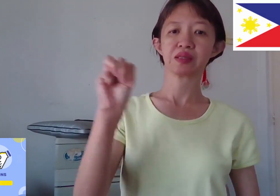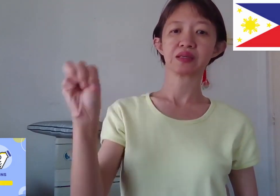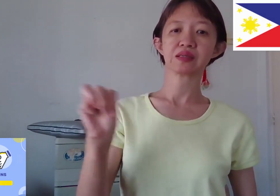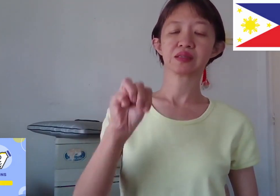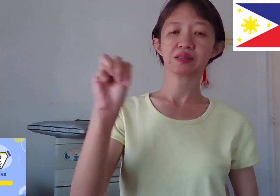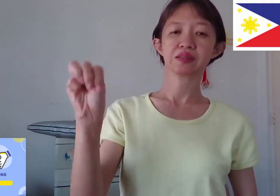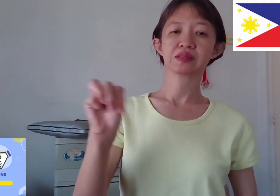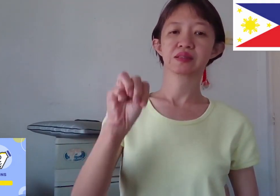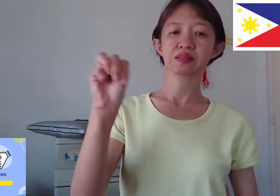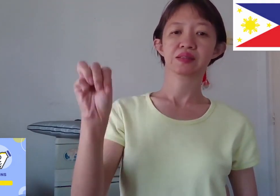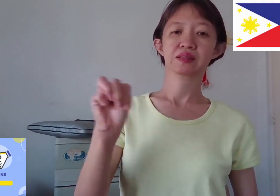Monday.